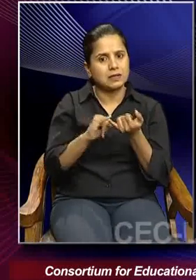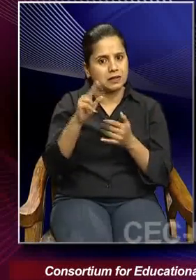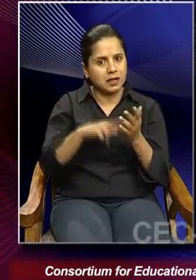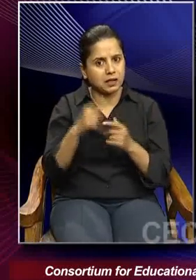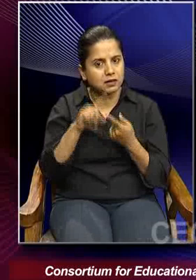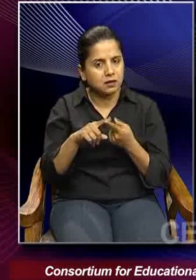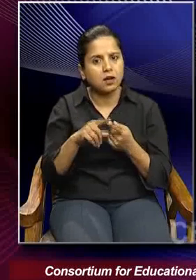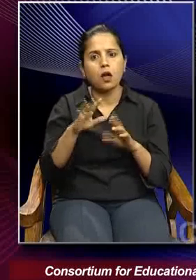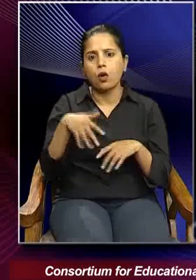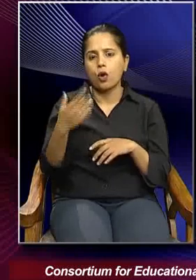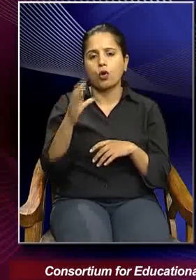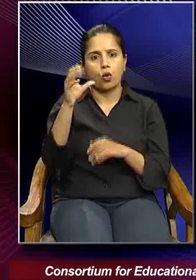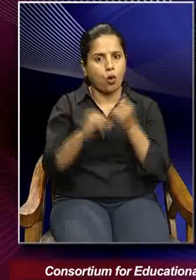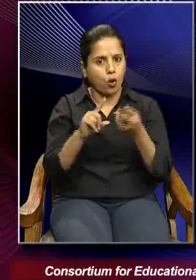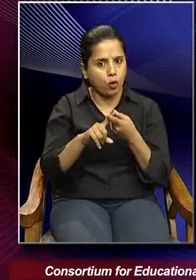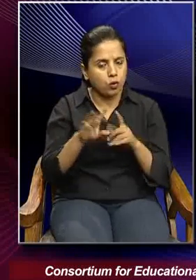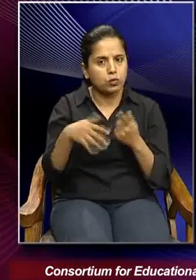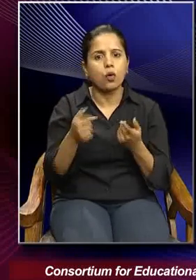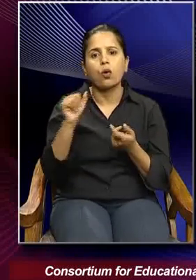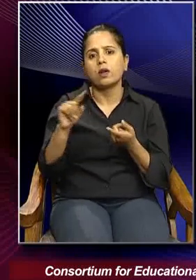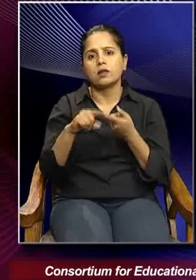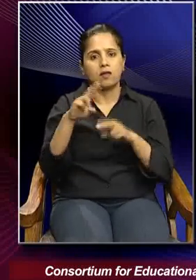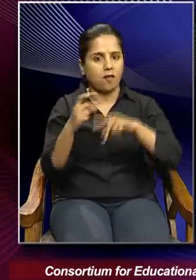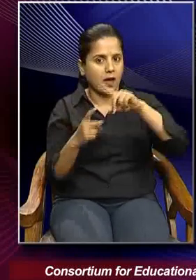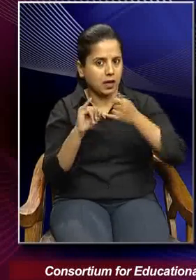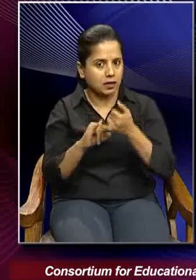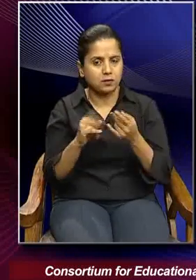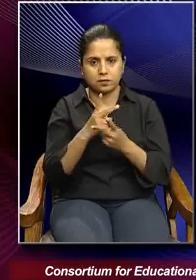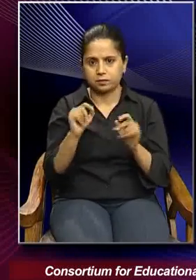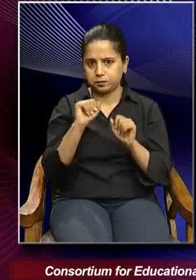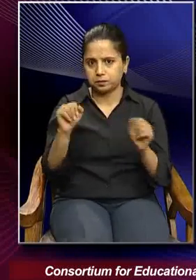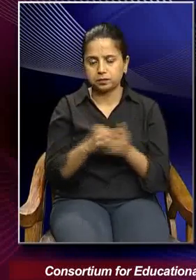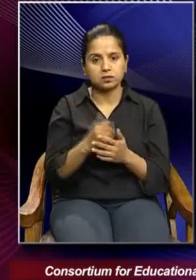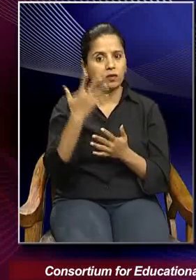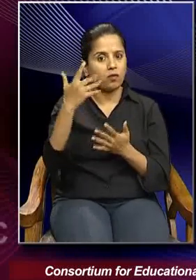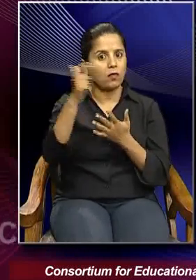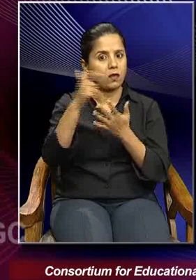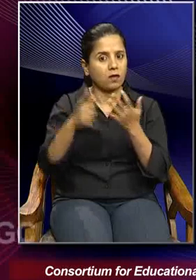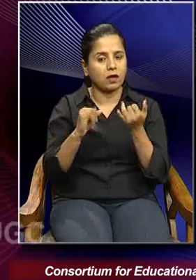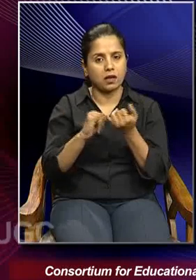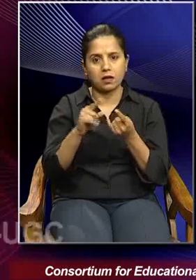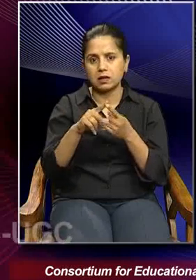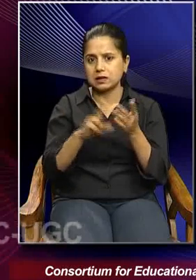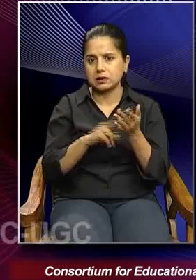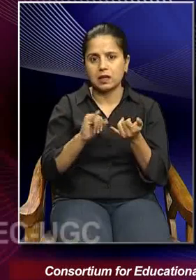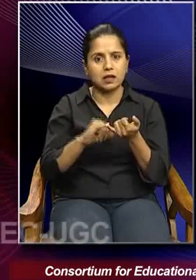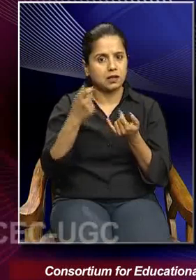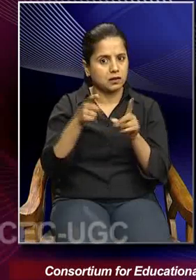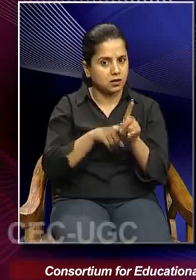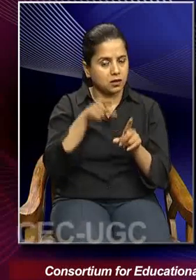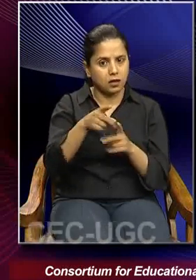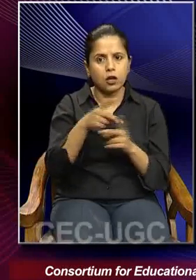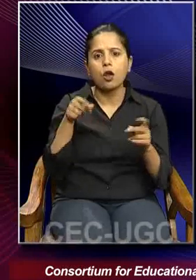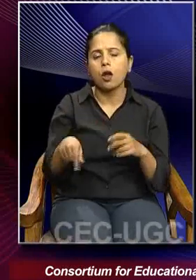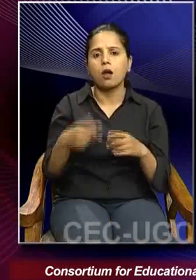cause as well as effects, while 5 sensory and 5 motor